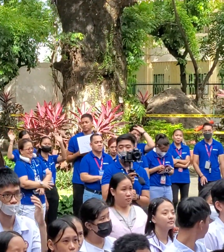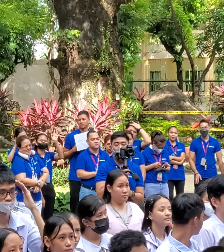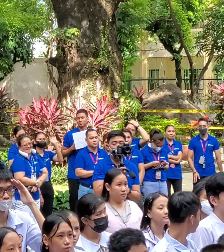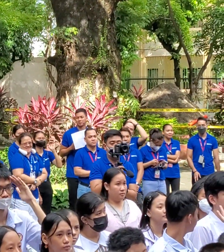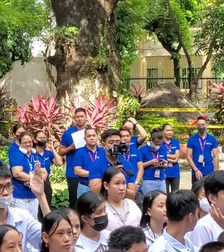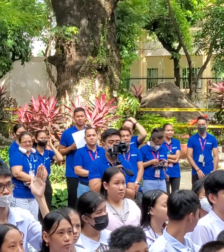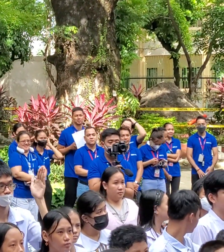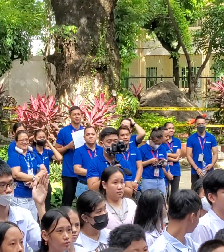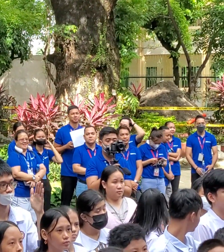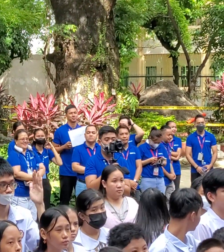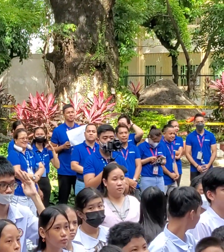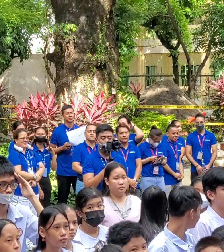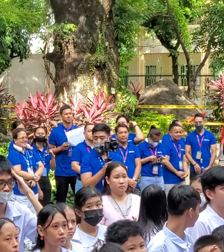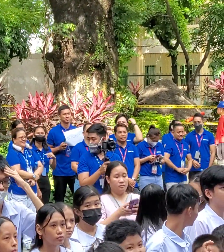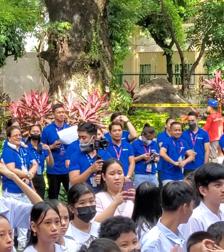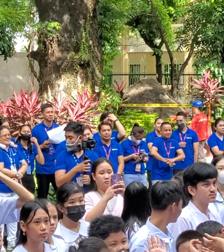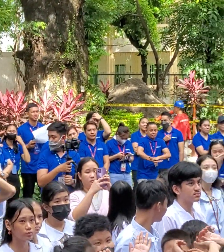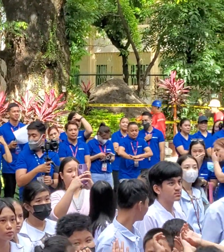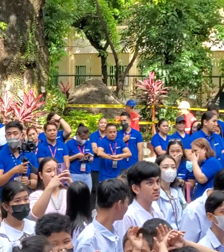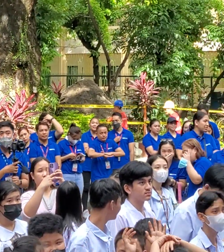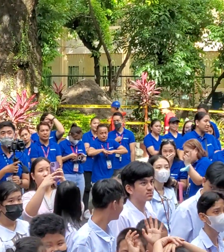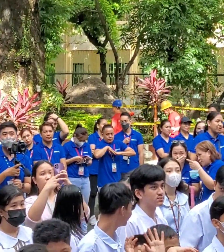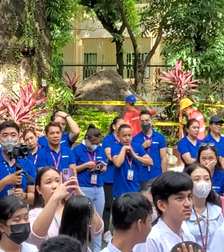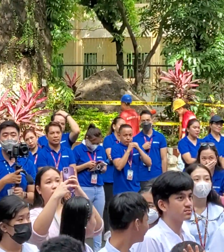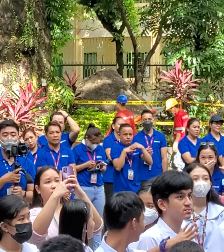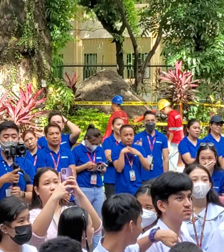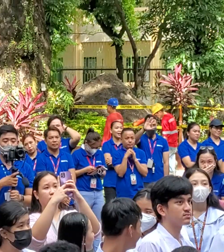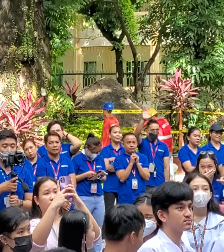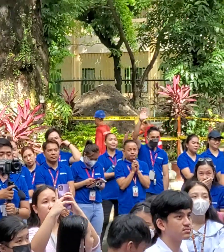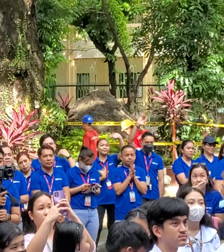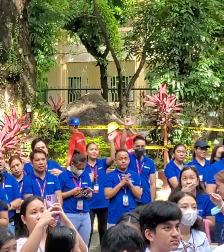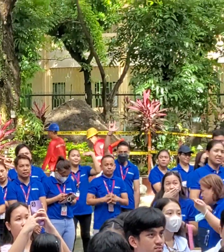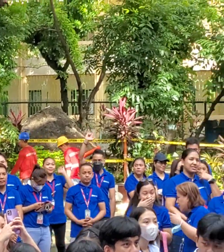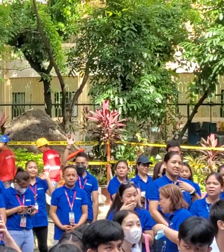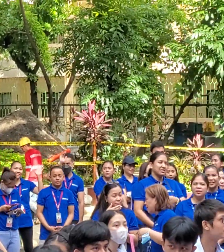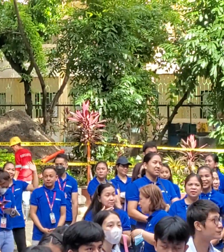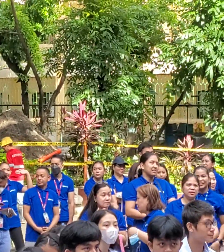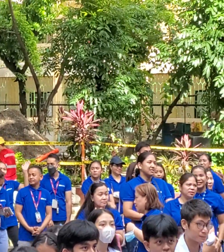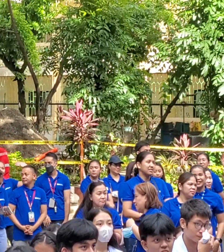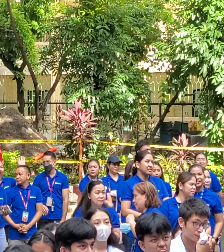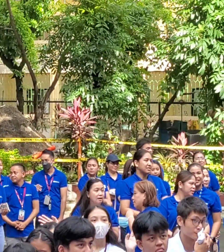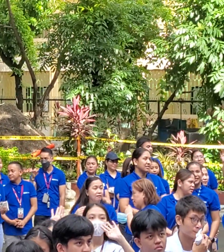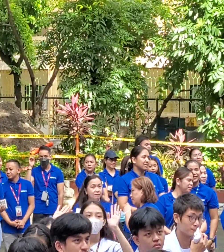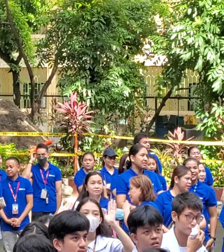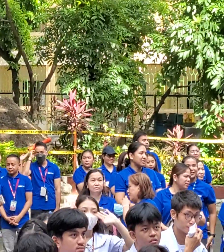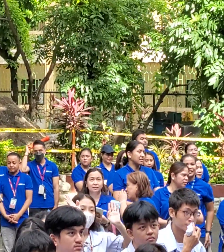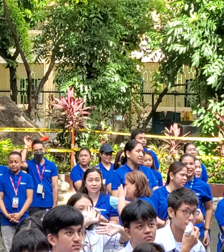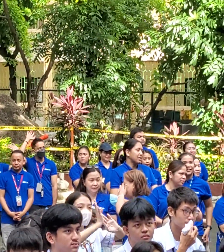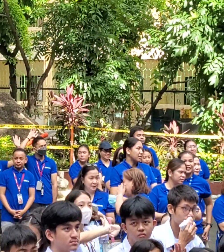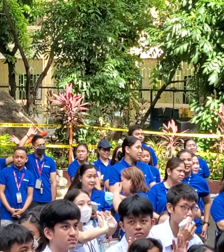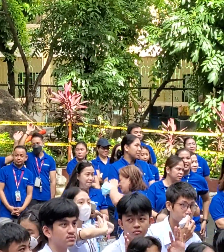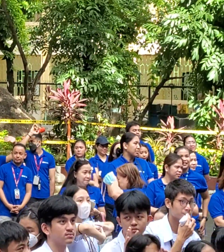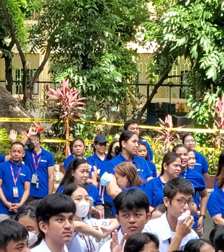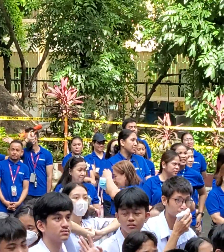po. Of course, we have our friends from Miniso. Ayan. Andyan po sila.